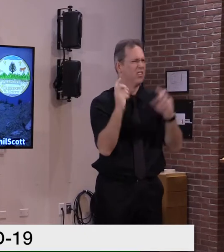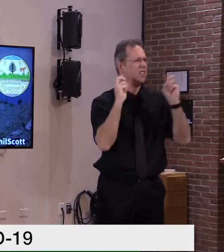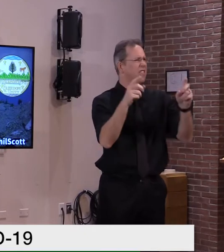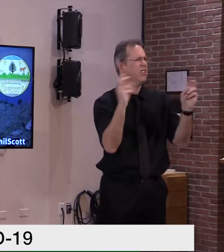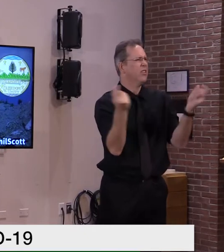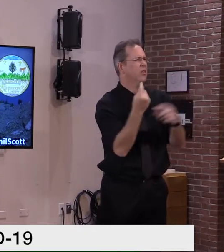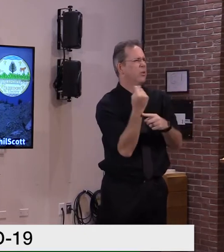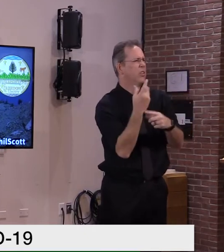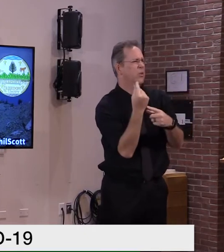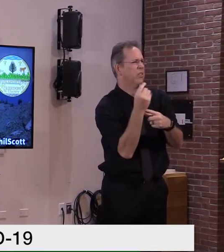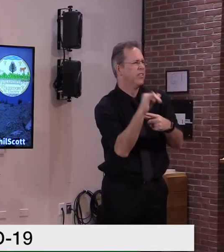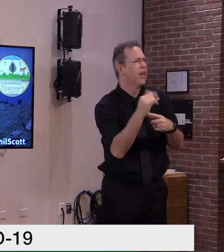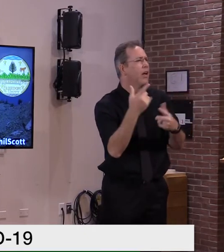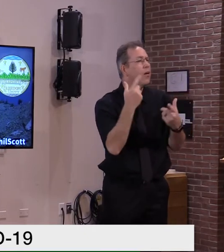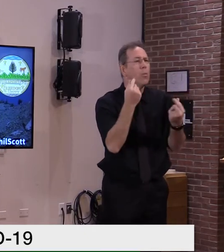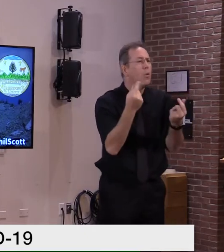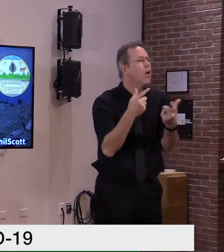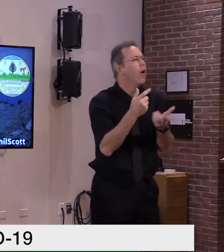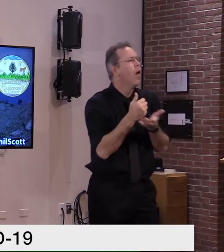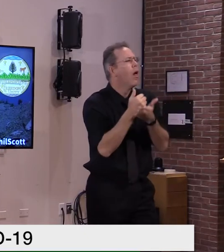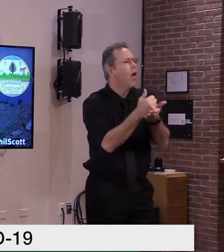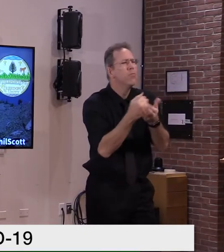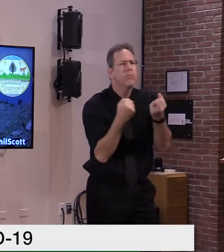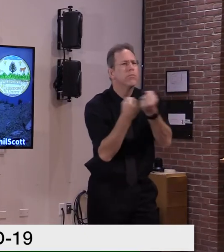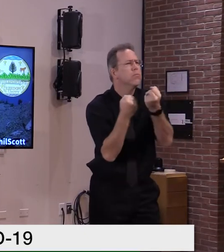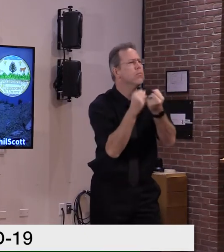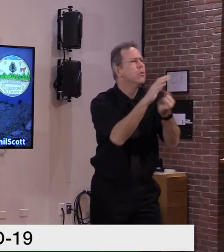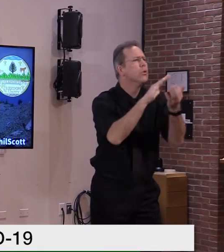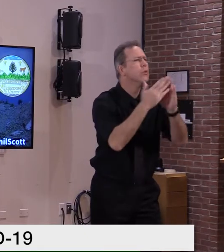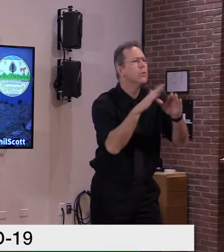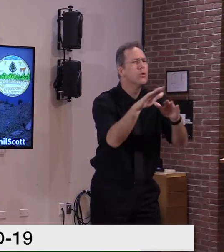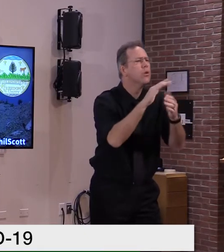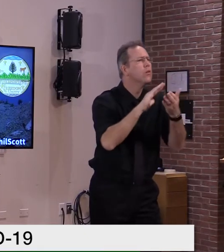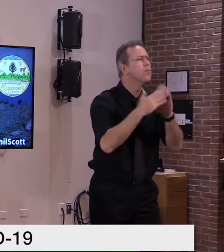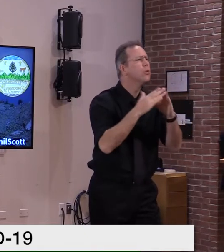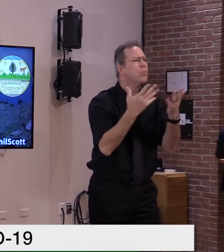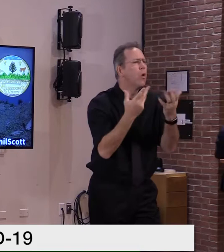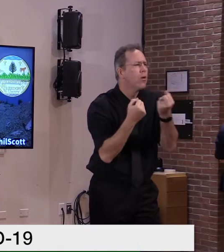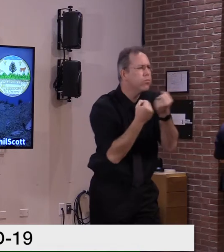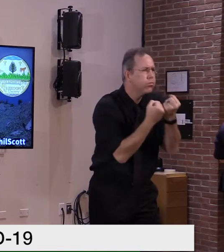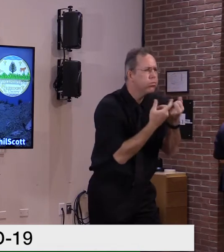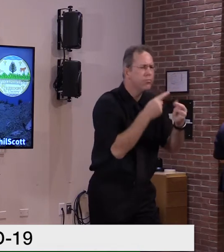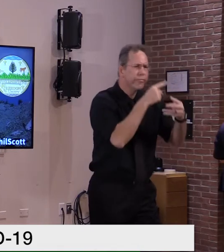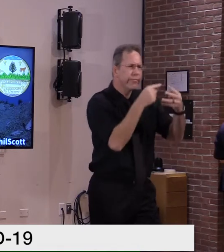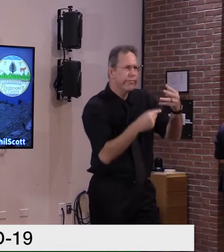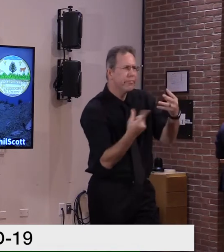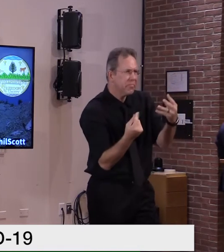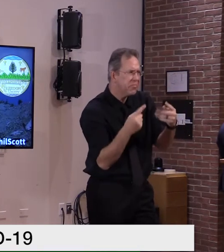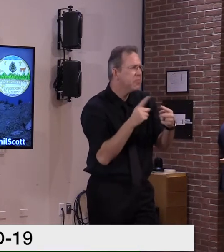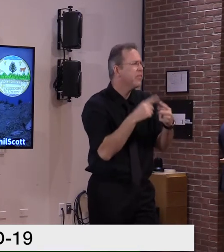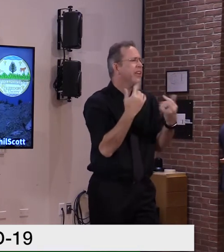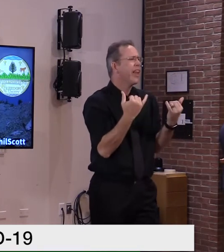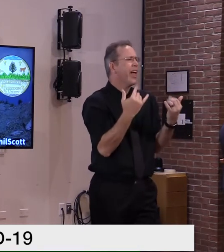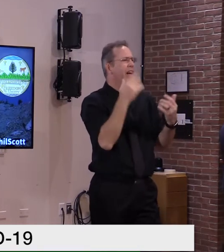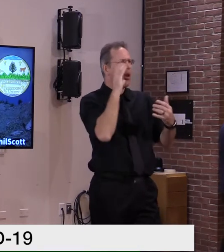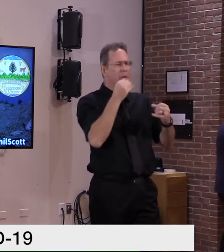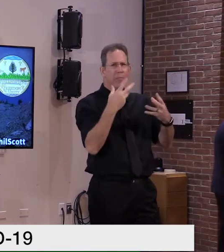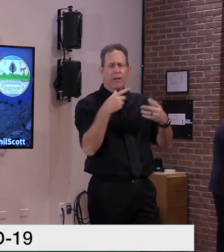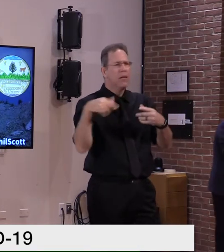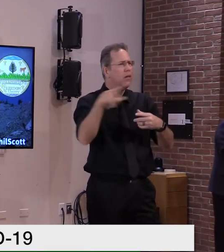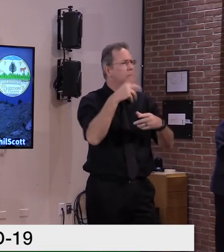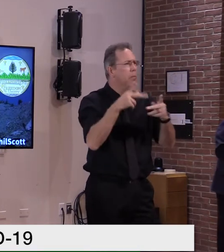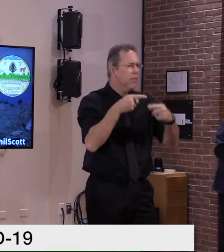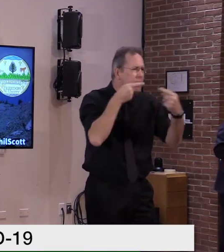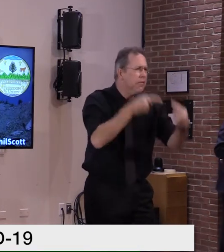can are asked to support our neighbors and communities. So in a year when so many are hurting, please consider donating to a local